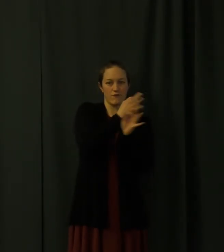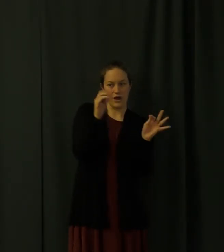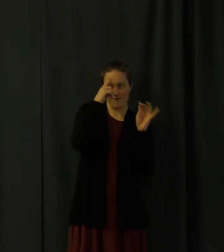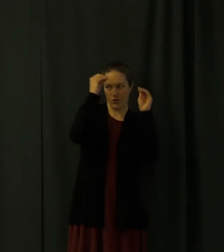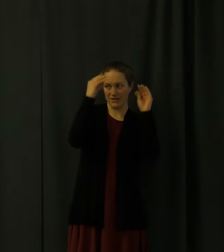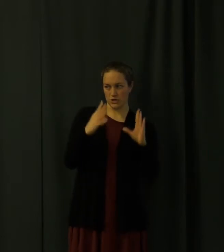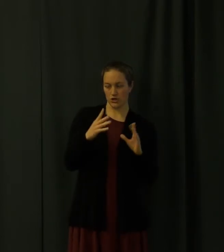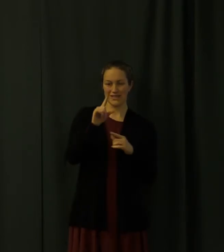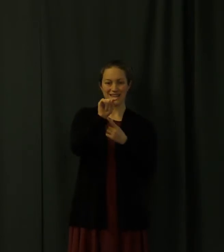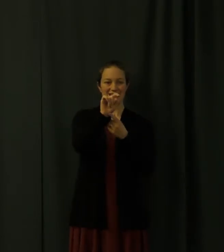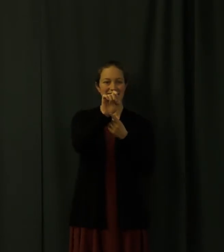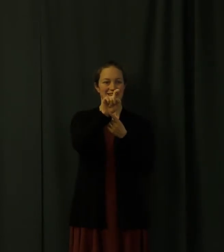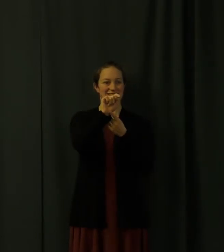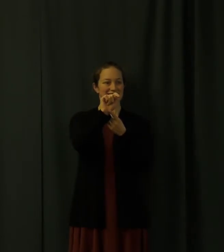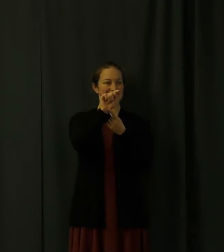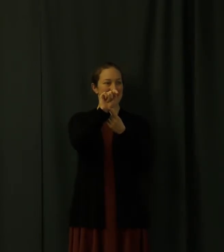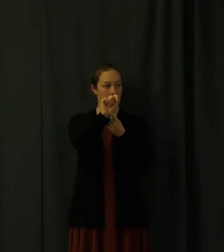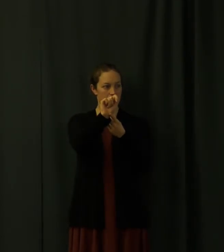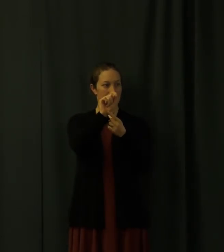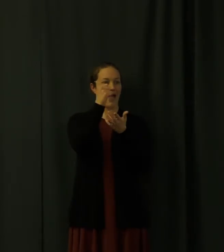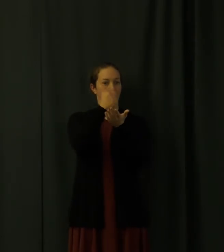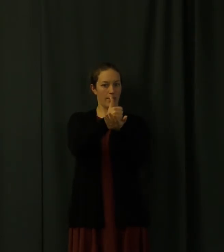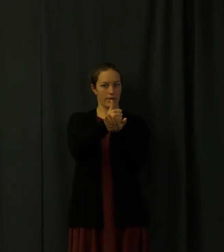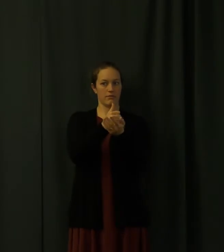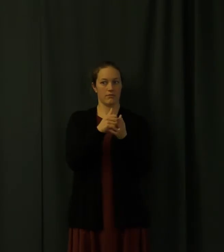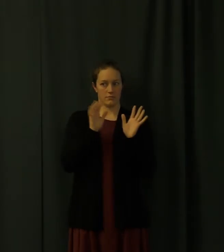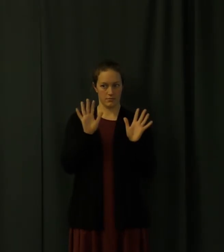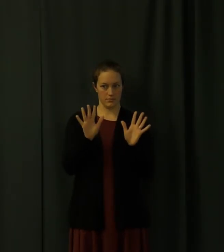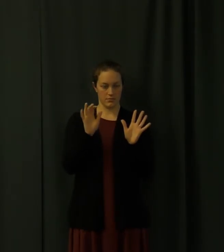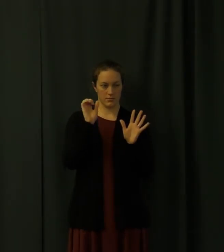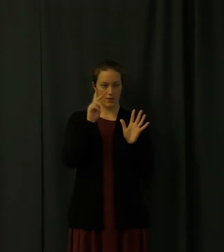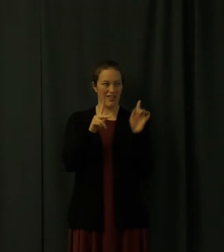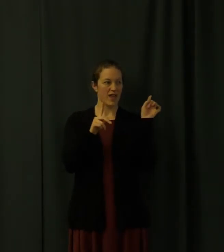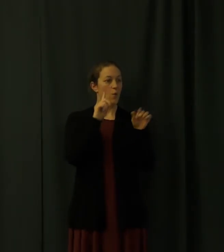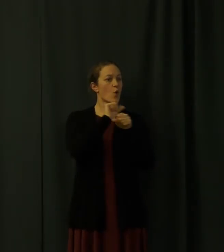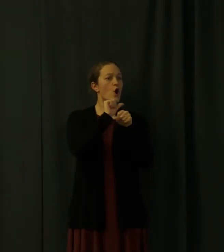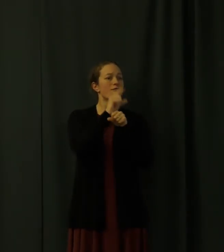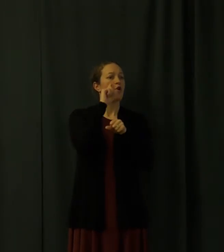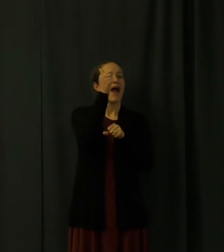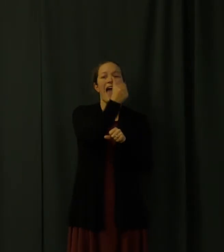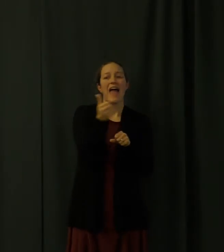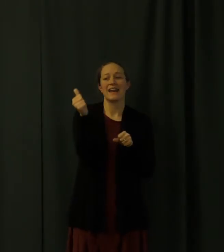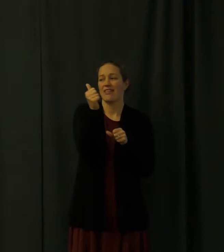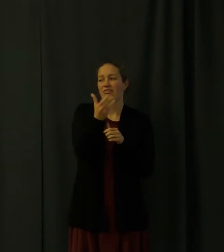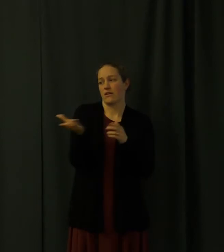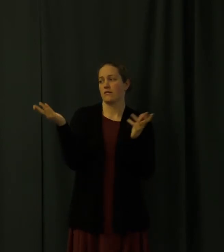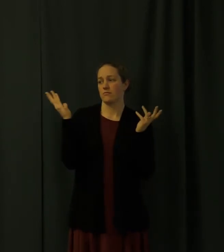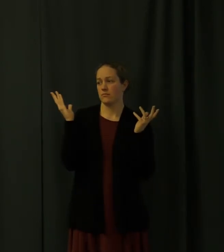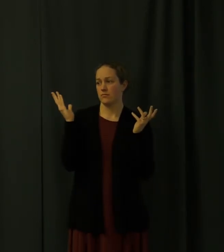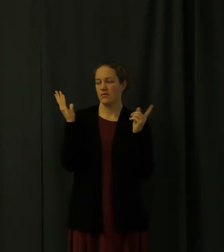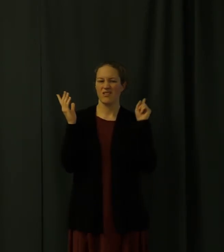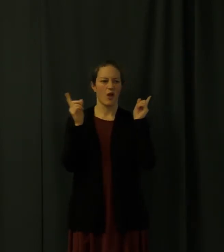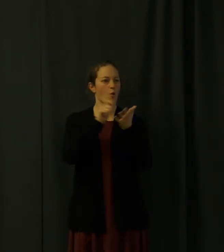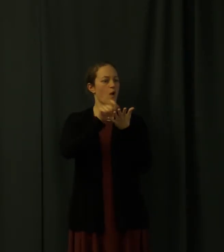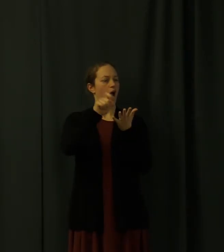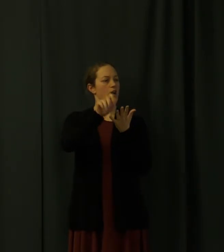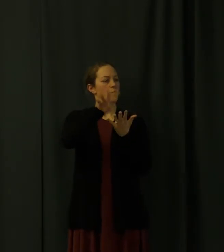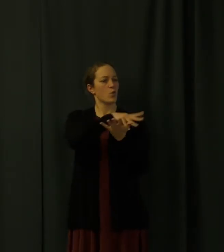back. Again, it works on anything. So actually, let me pull up. I'll just pull up this writing rubric from